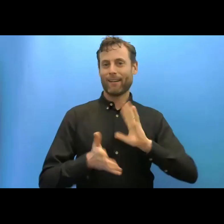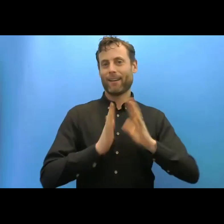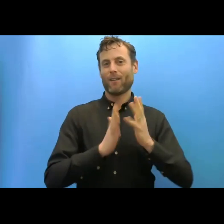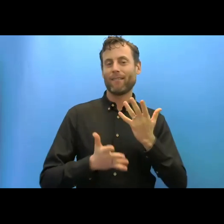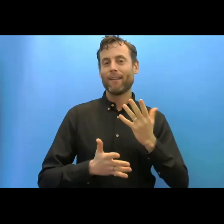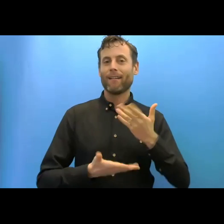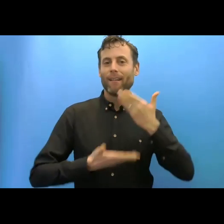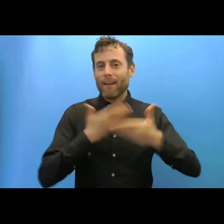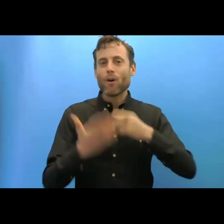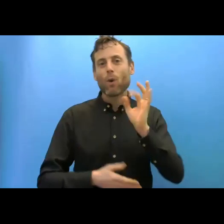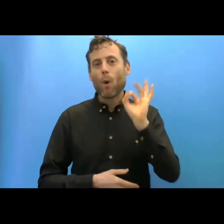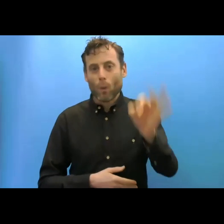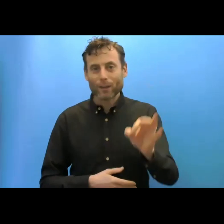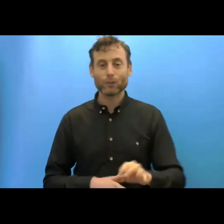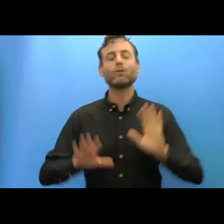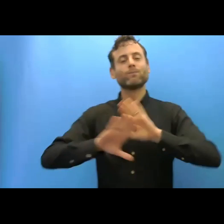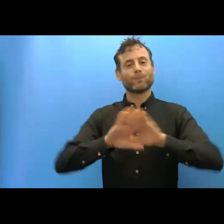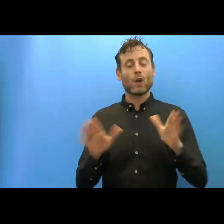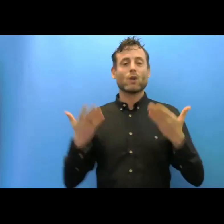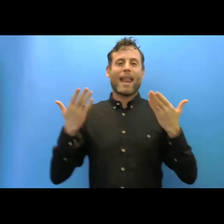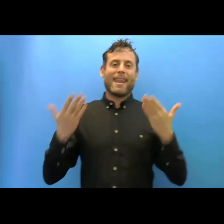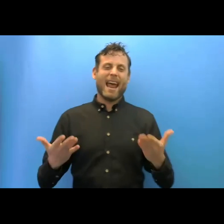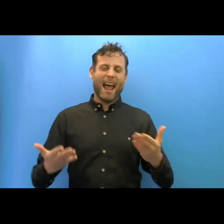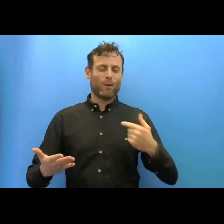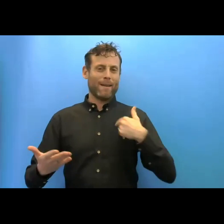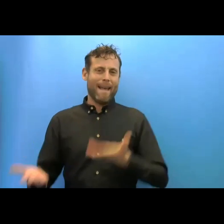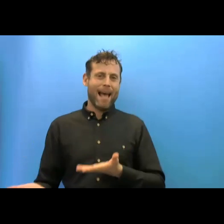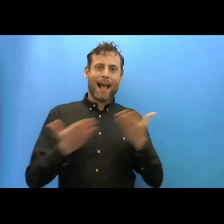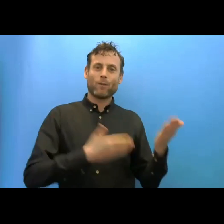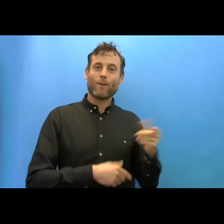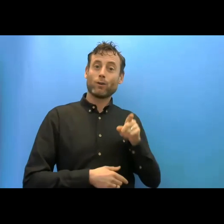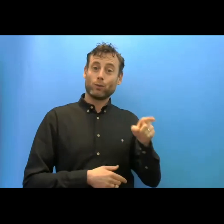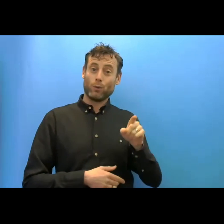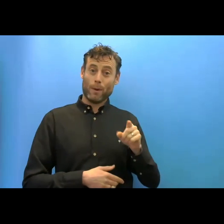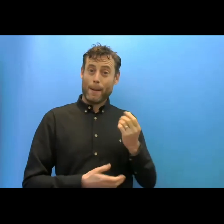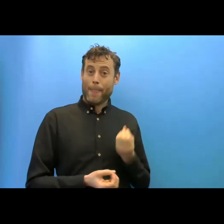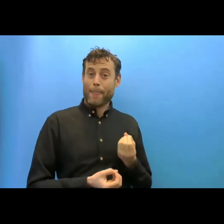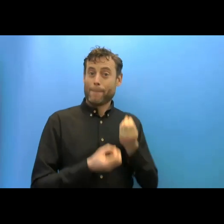on with the first of the two pitches. Roll tape.